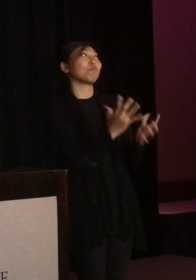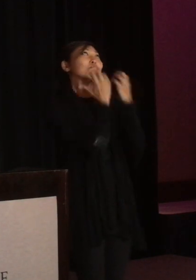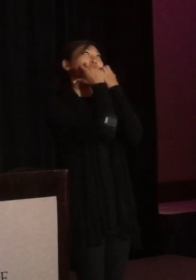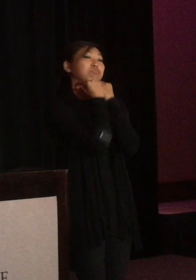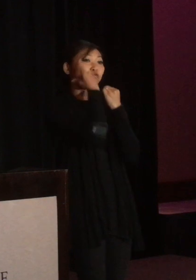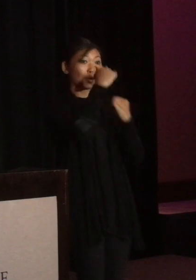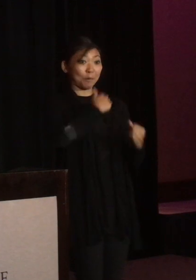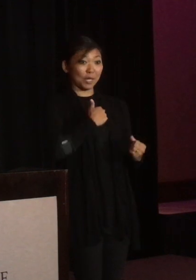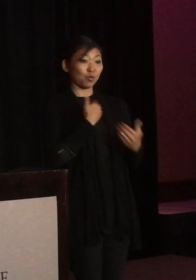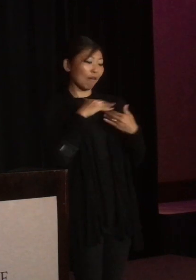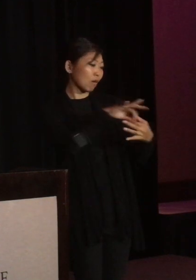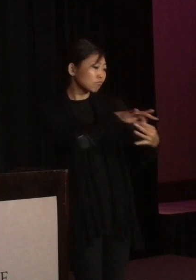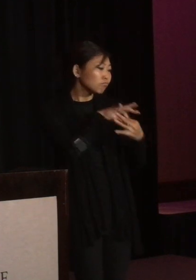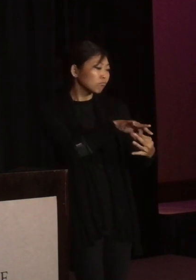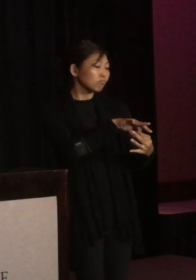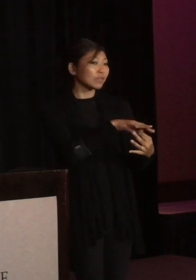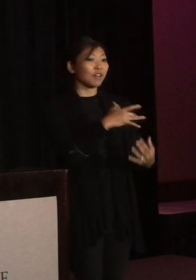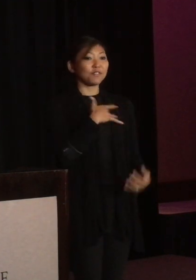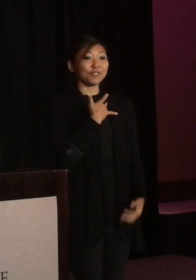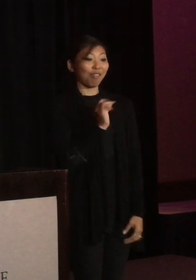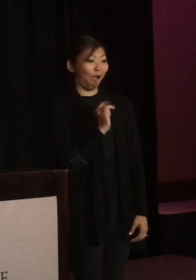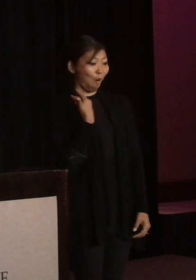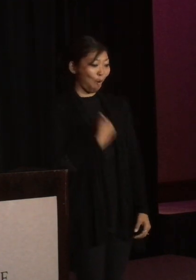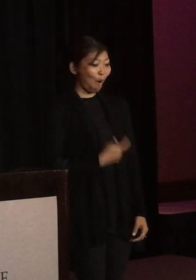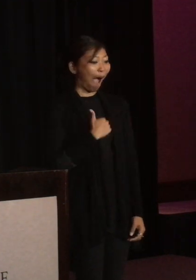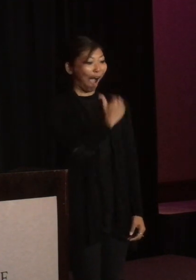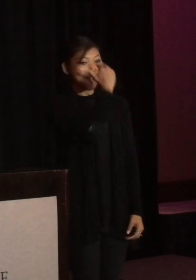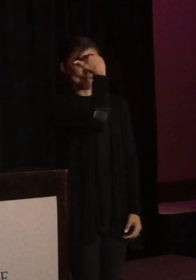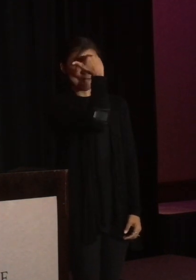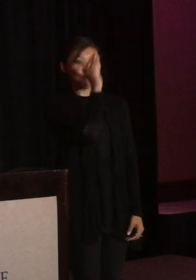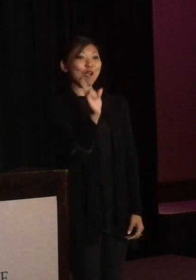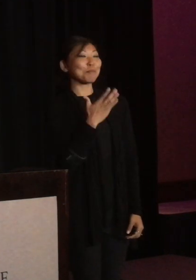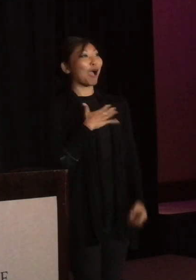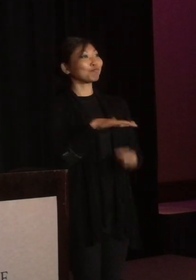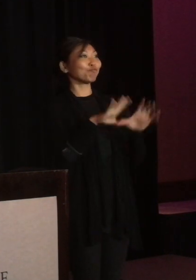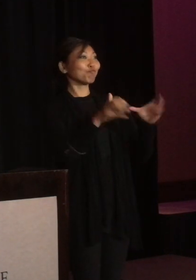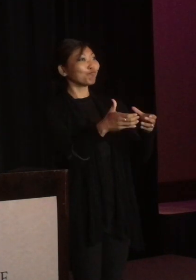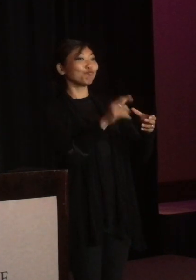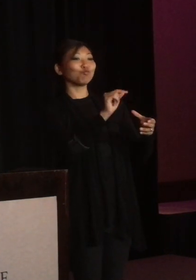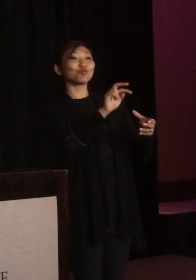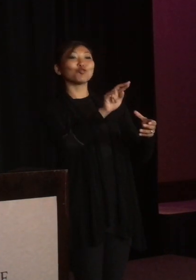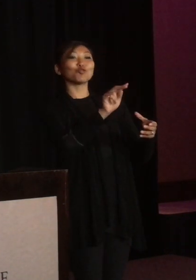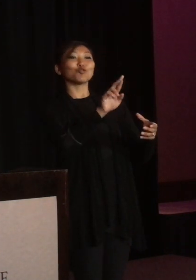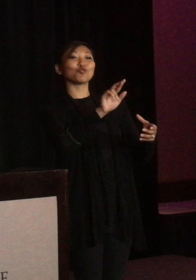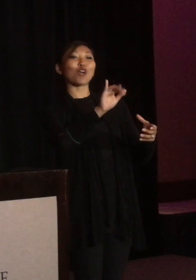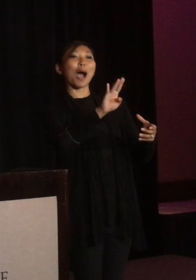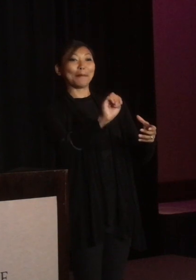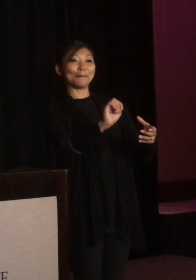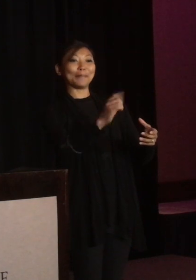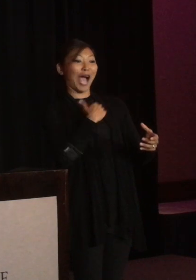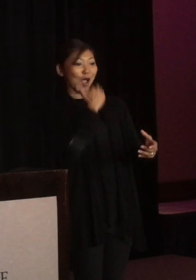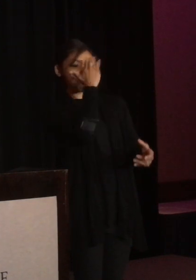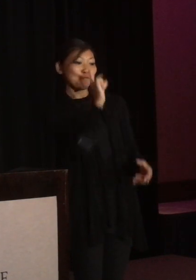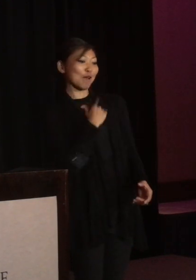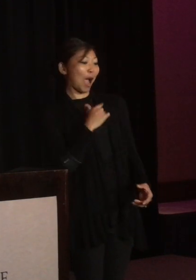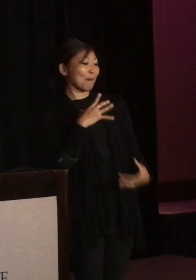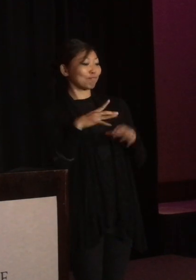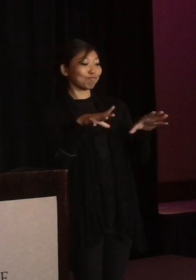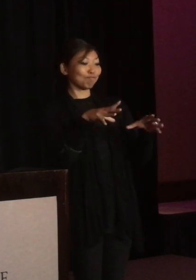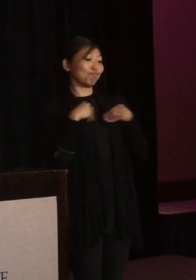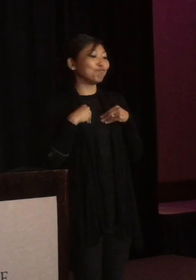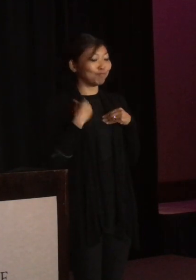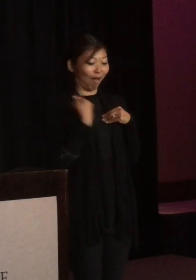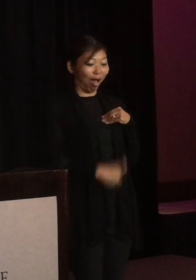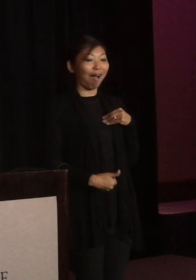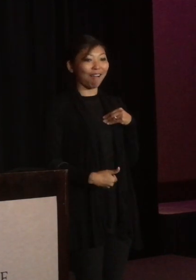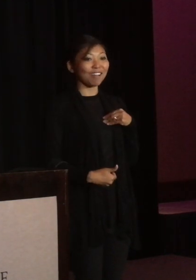me to have that connection and to feel like I know where my tribe is, I know where I belong, and all those moments and those